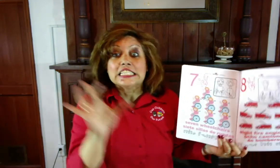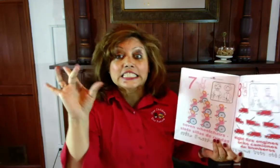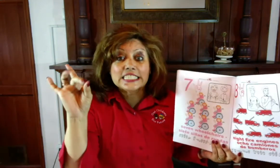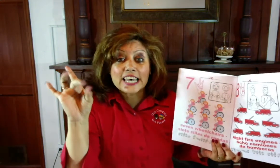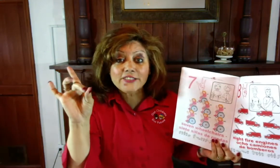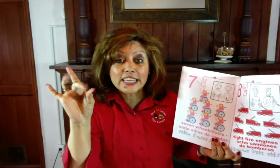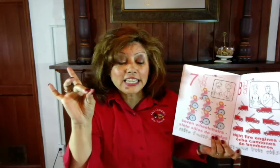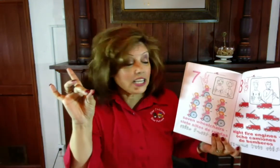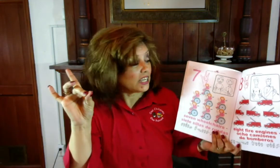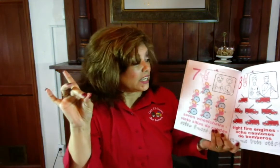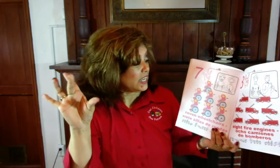7